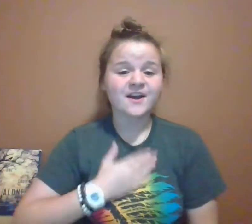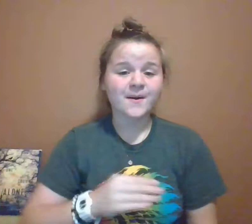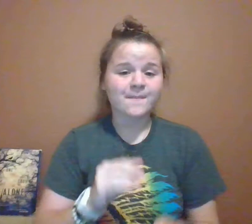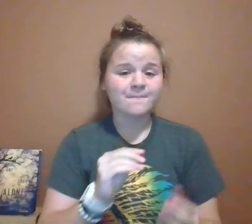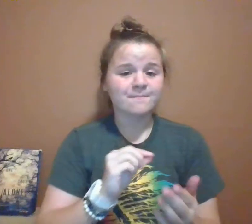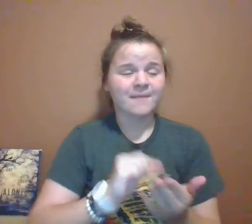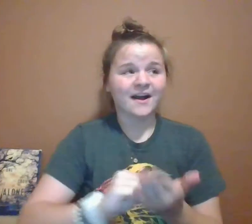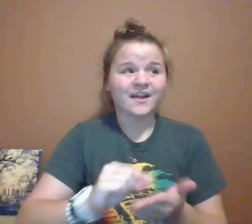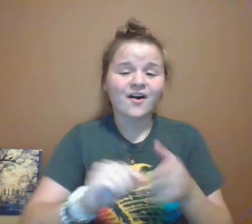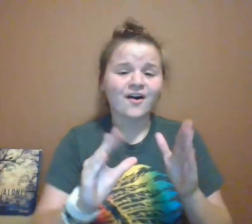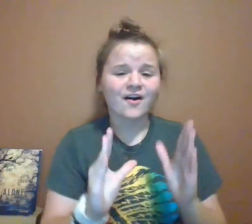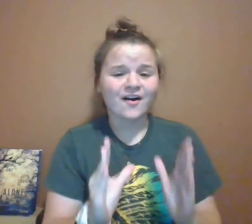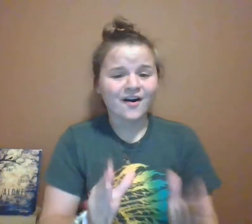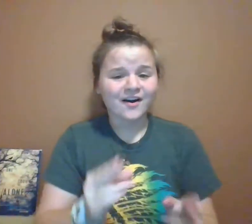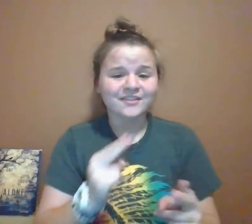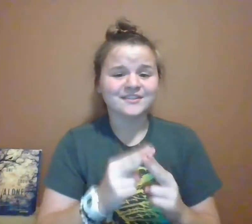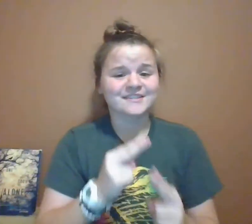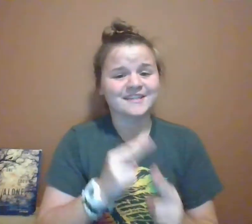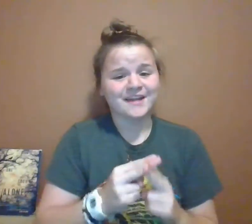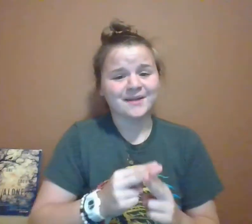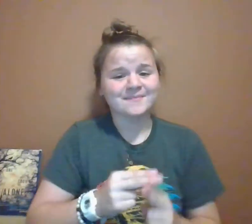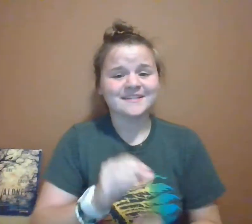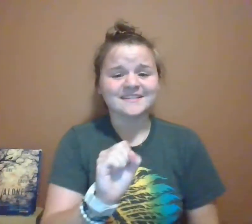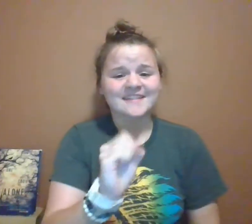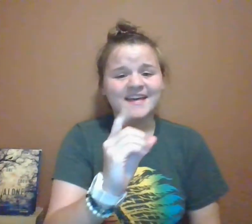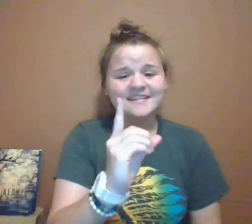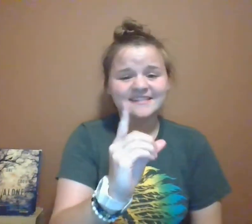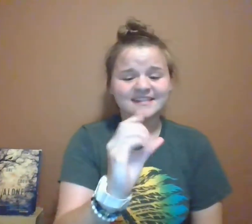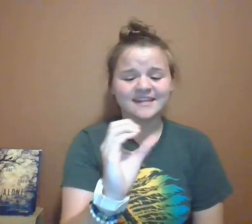My author's name is S.D.